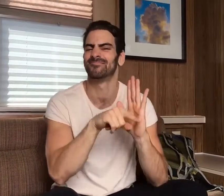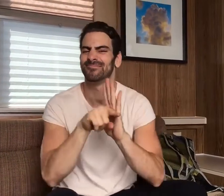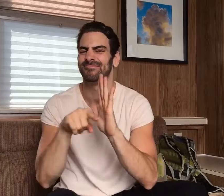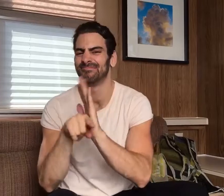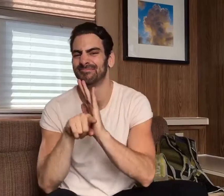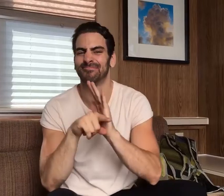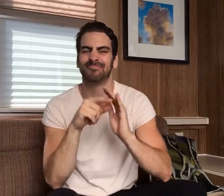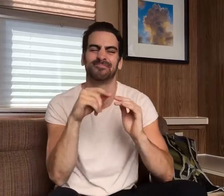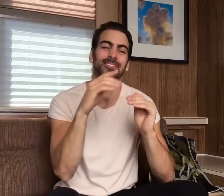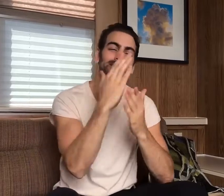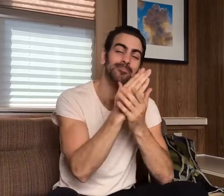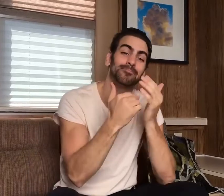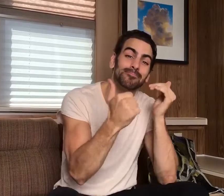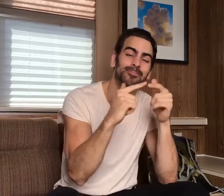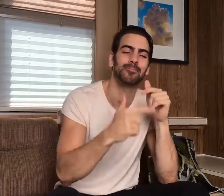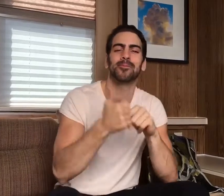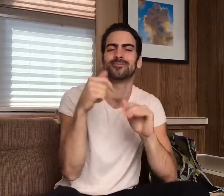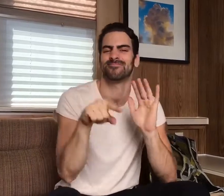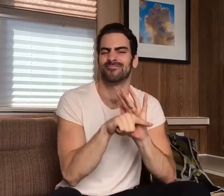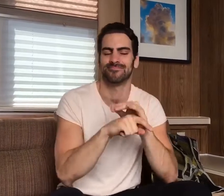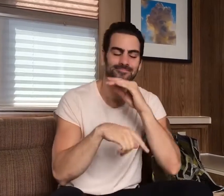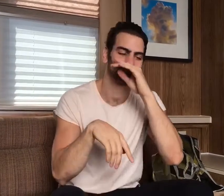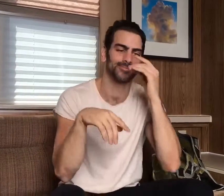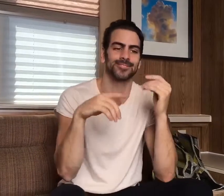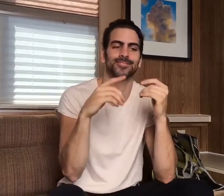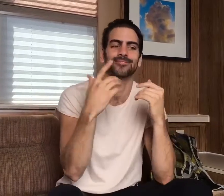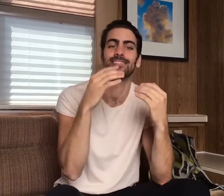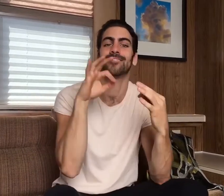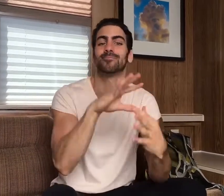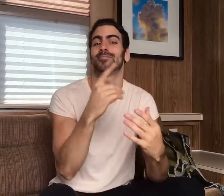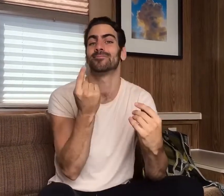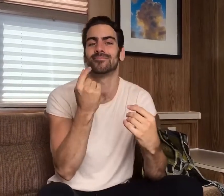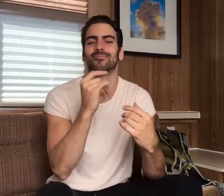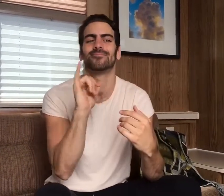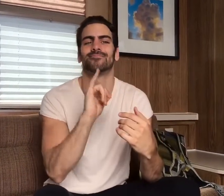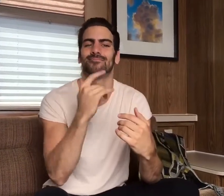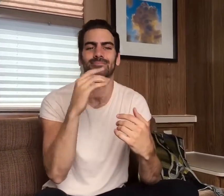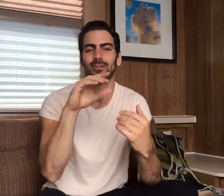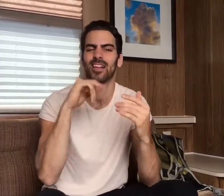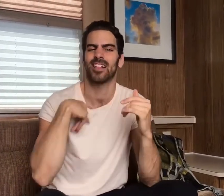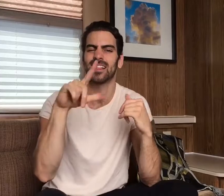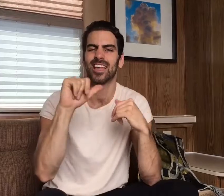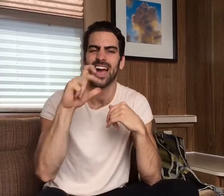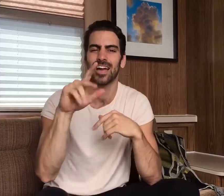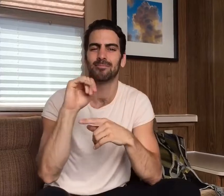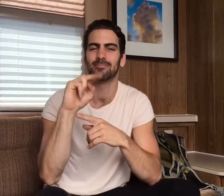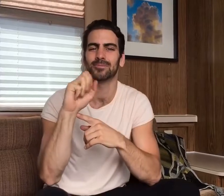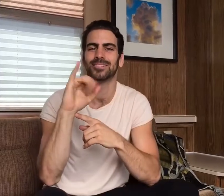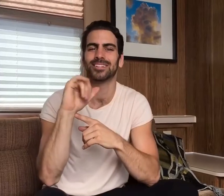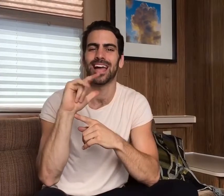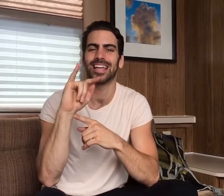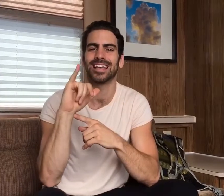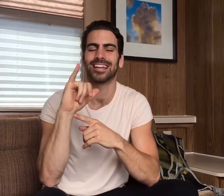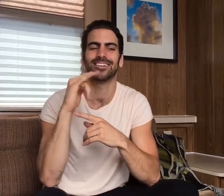judges' feedback was kind of negative. Some was positive, but mostly it was negative. And some of the feedback was I lacked some